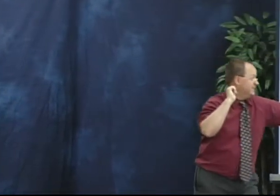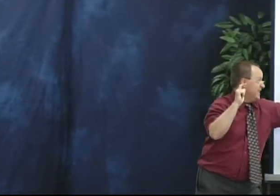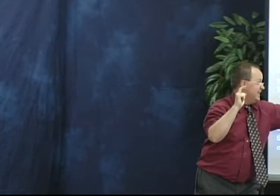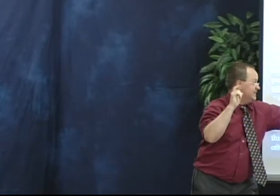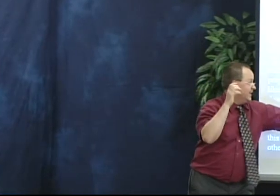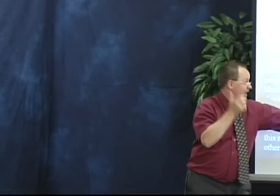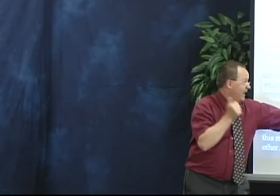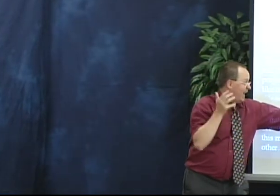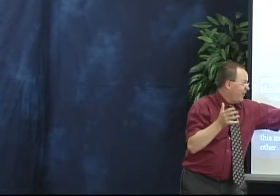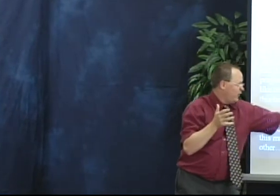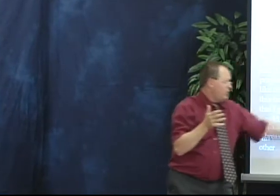side.